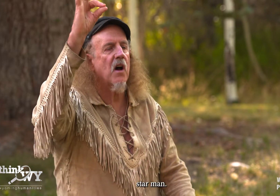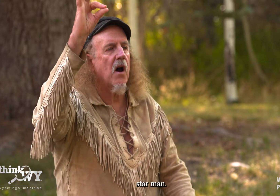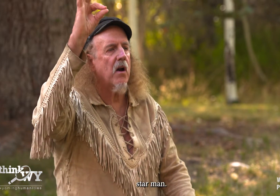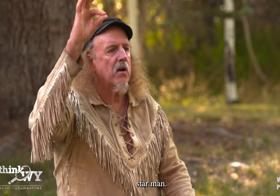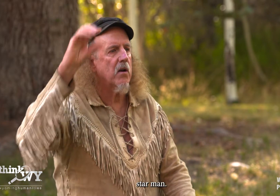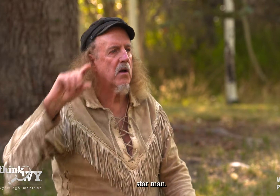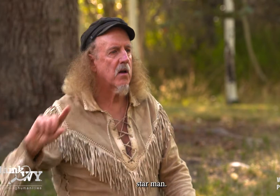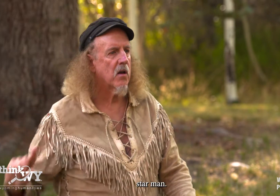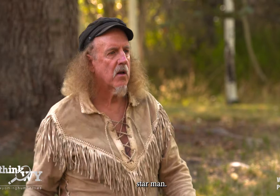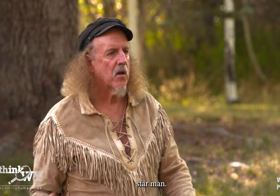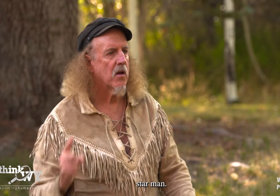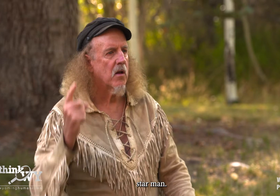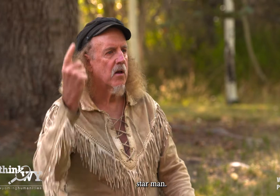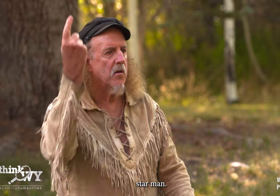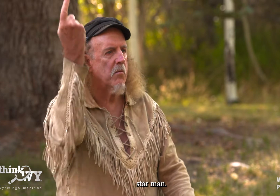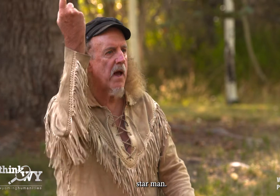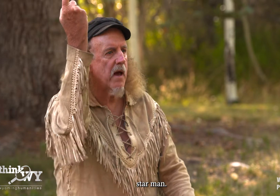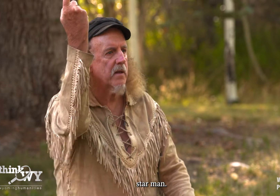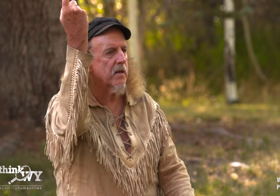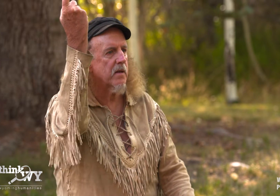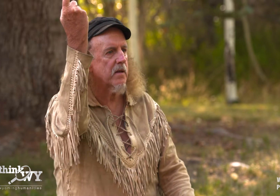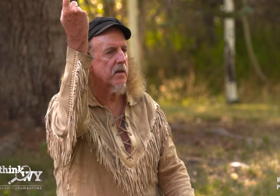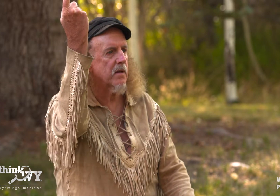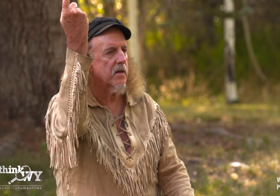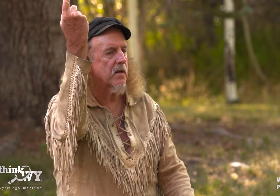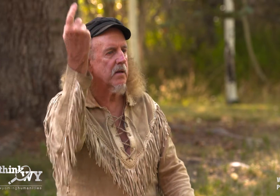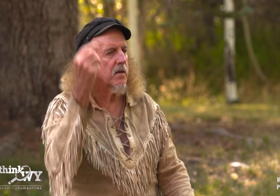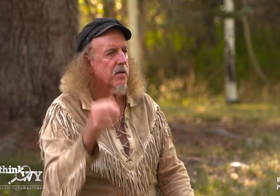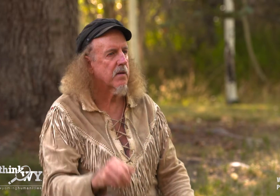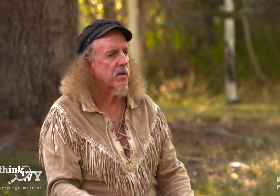Star Man.